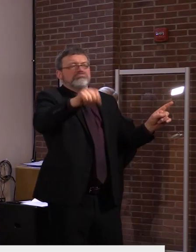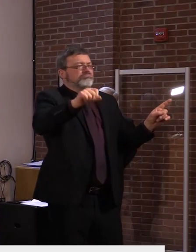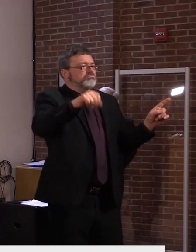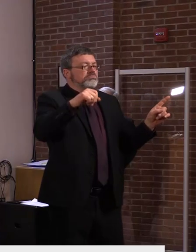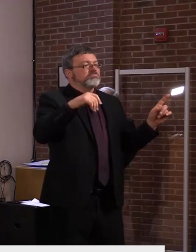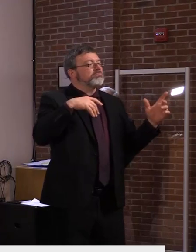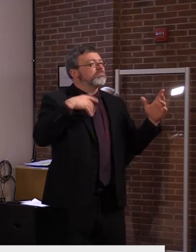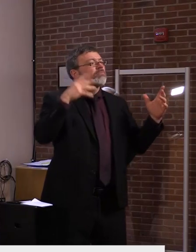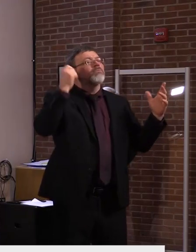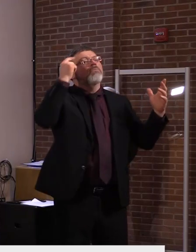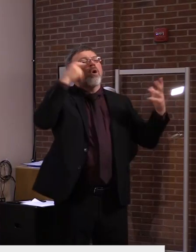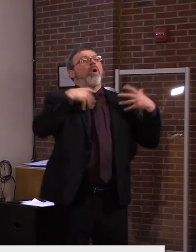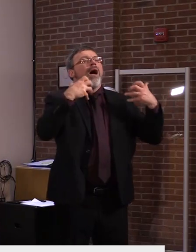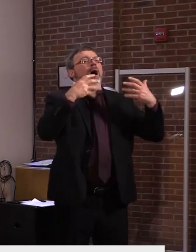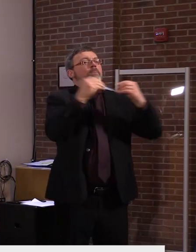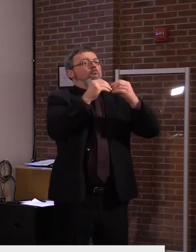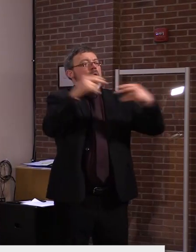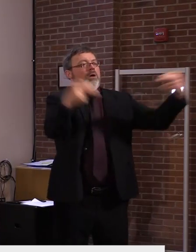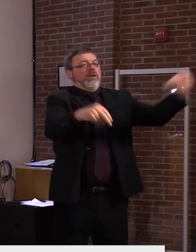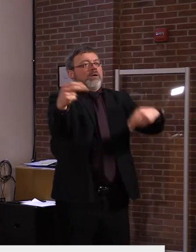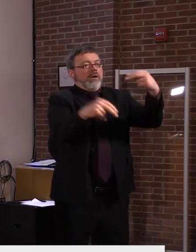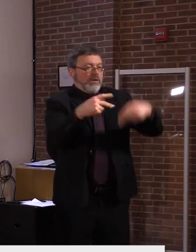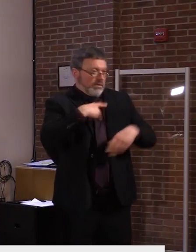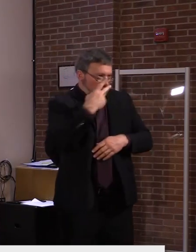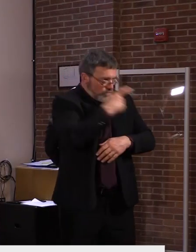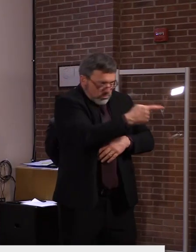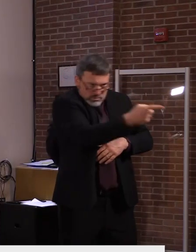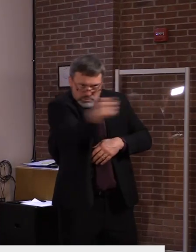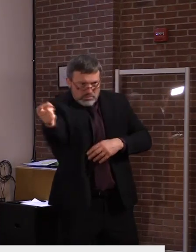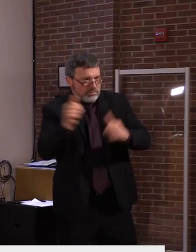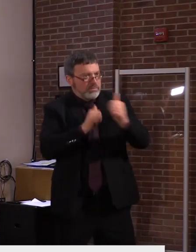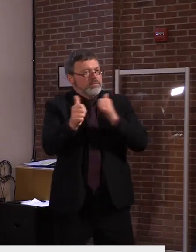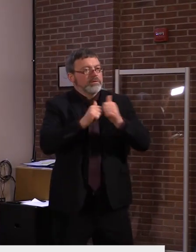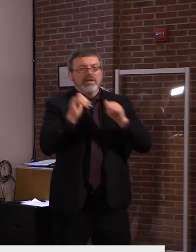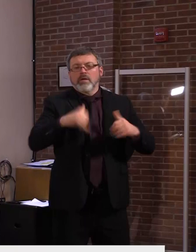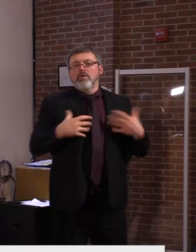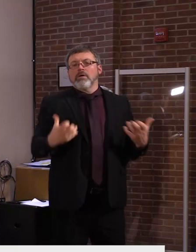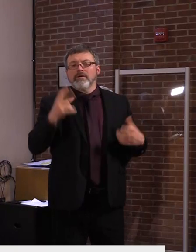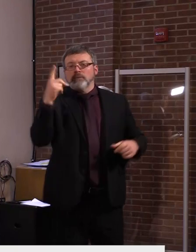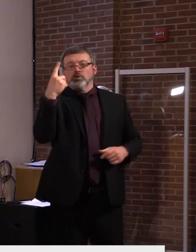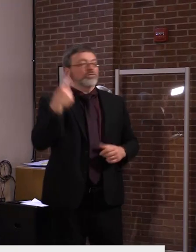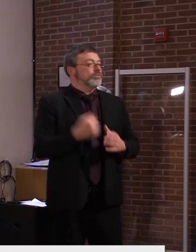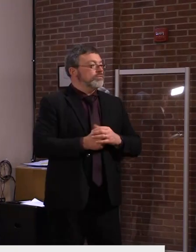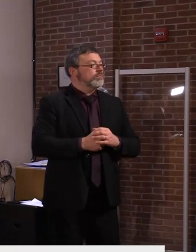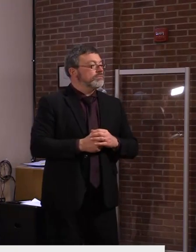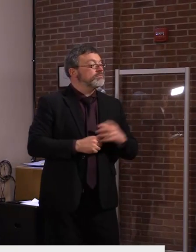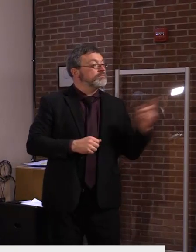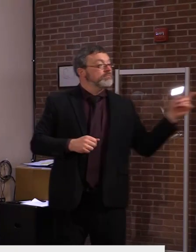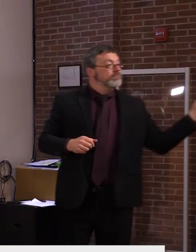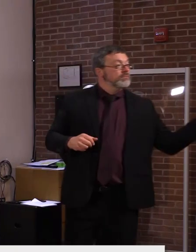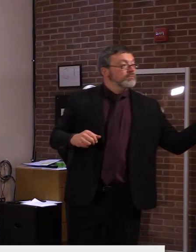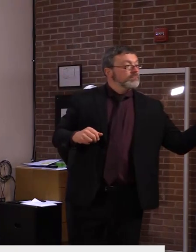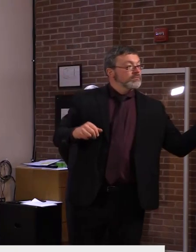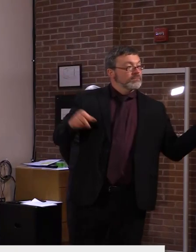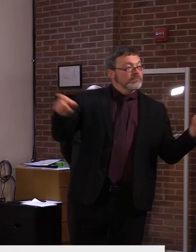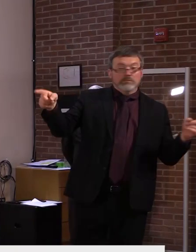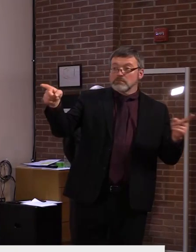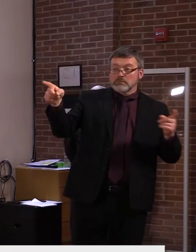we'll see what happens. Are you helping to recruit or talking with anybody to encourage? I have not at this point,